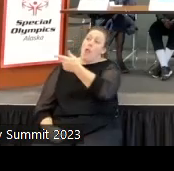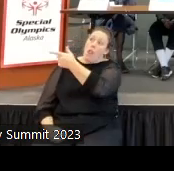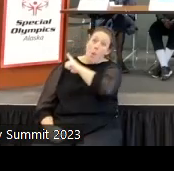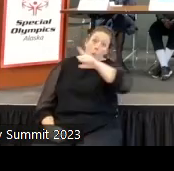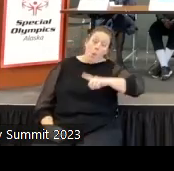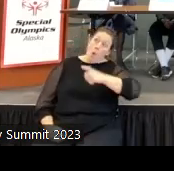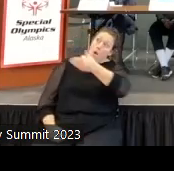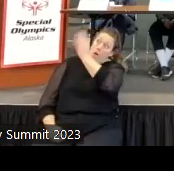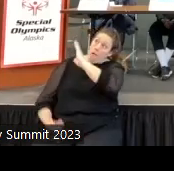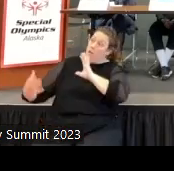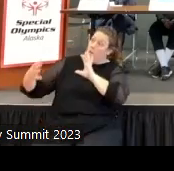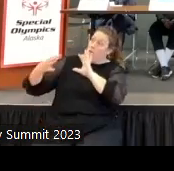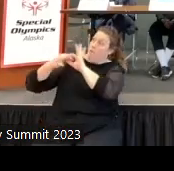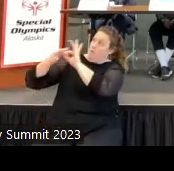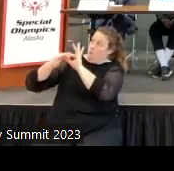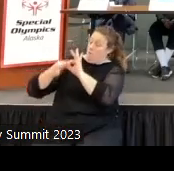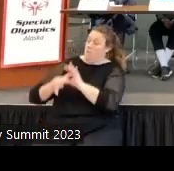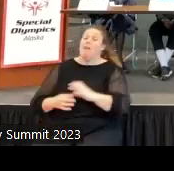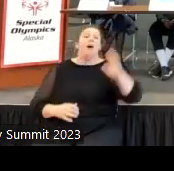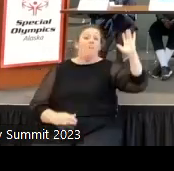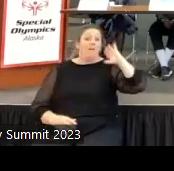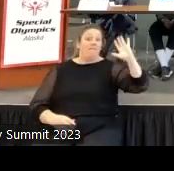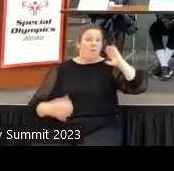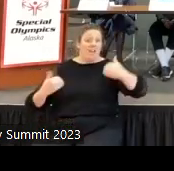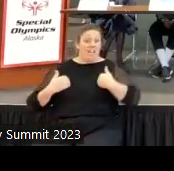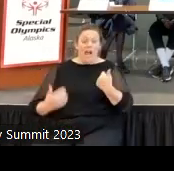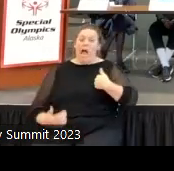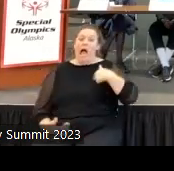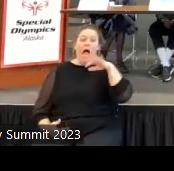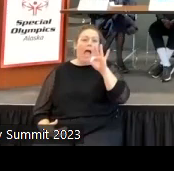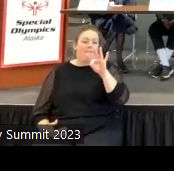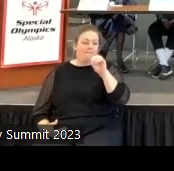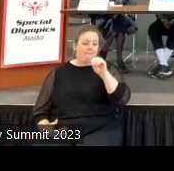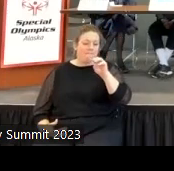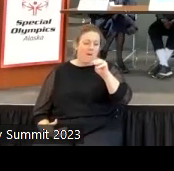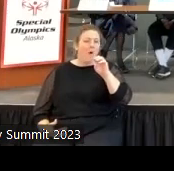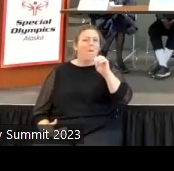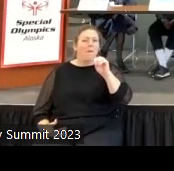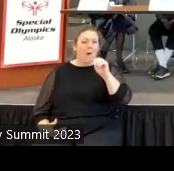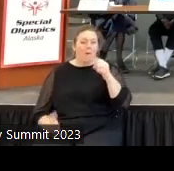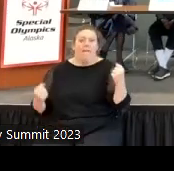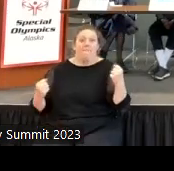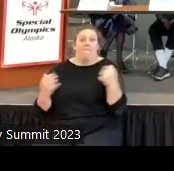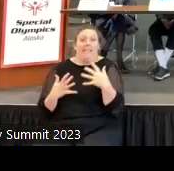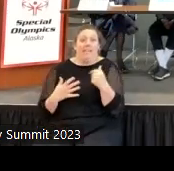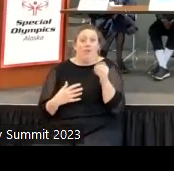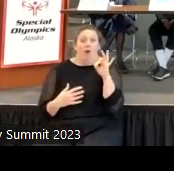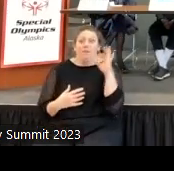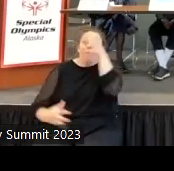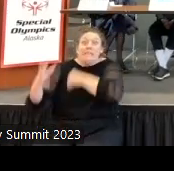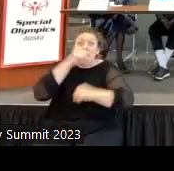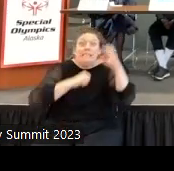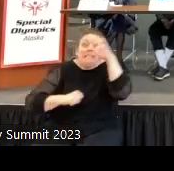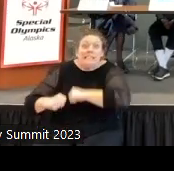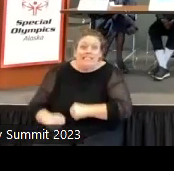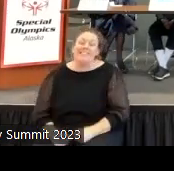of missing out. And so anything that came along, I was up for because I didn't want to miss out. But now I'm able to be a little